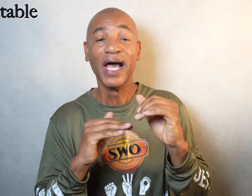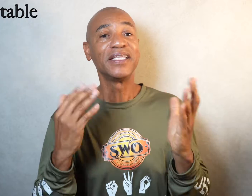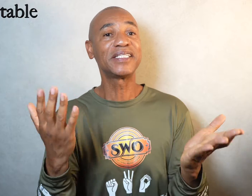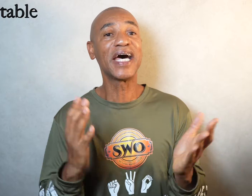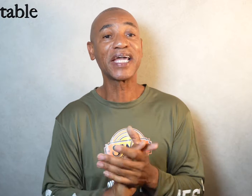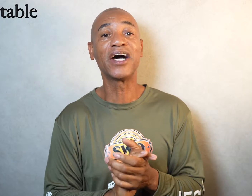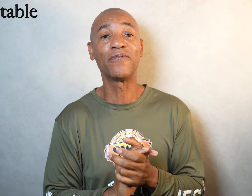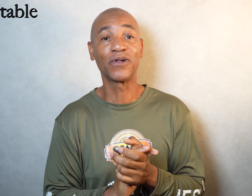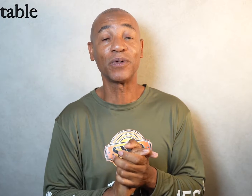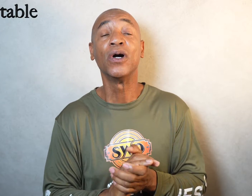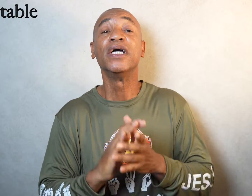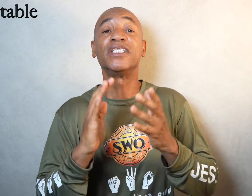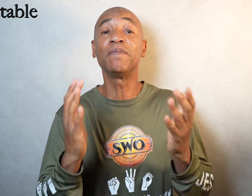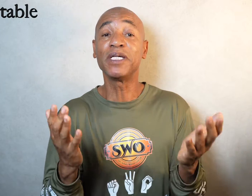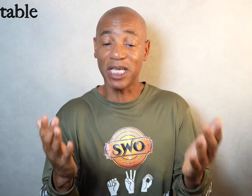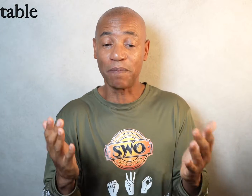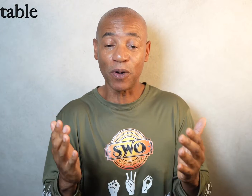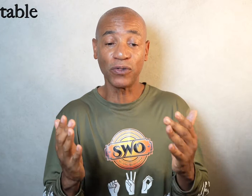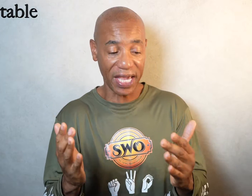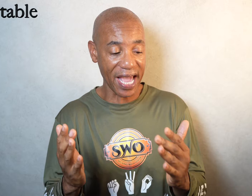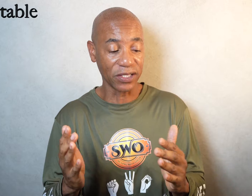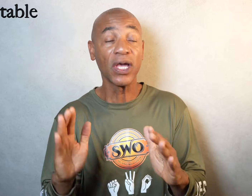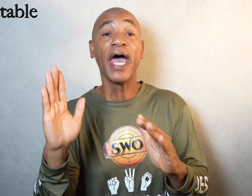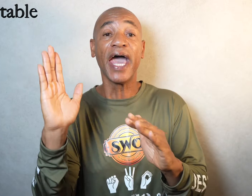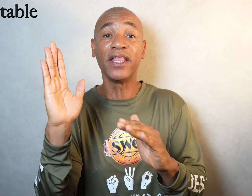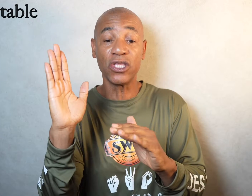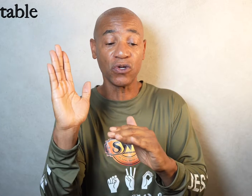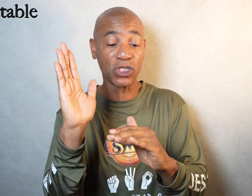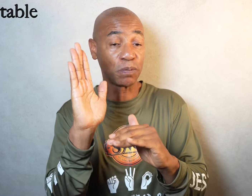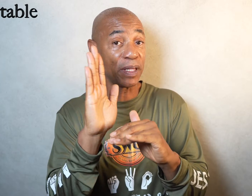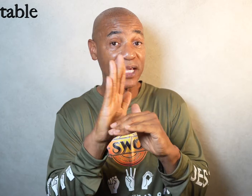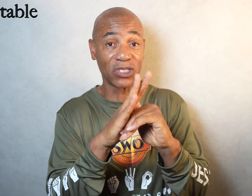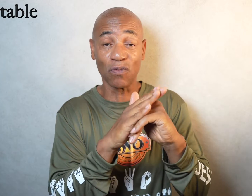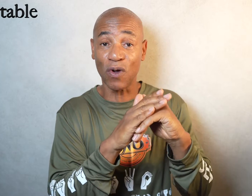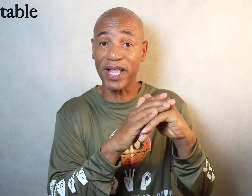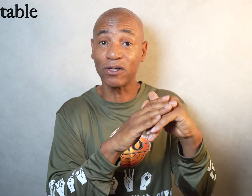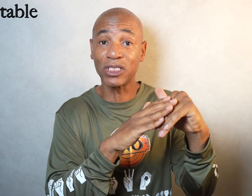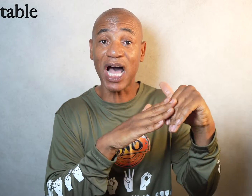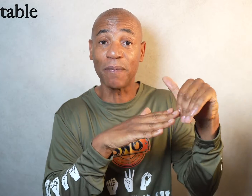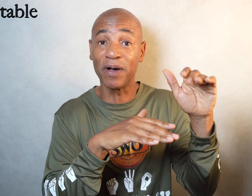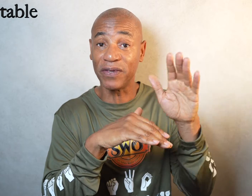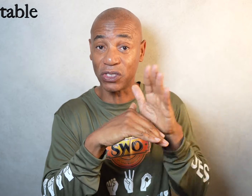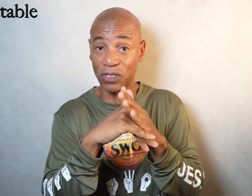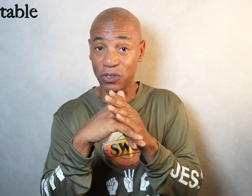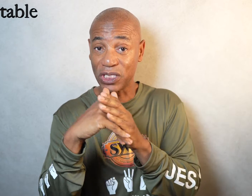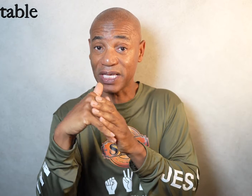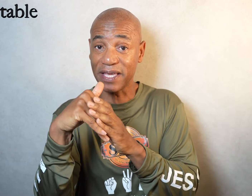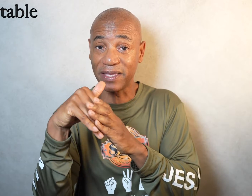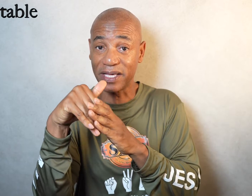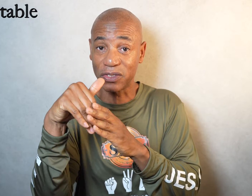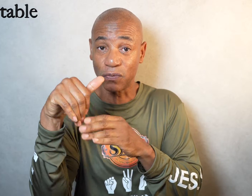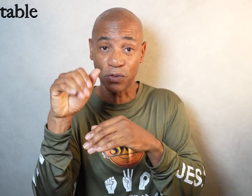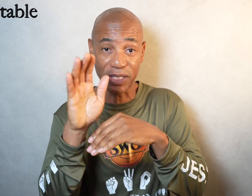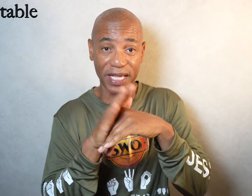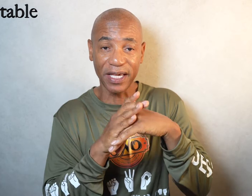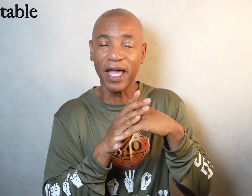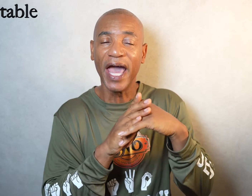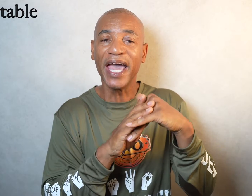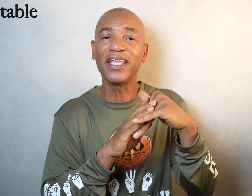To sign comfortable, simply take both hands and then you'll just place them right on top of each other just like this, rotating, and then